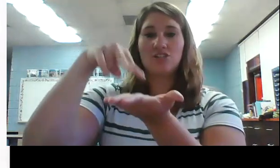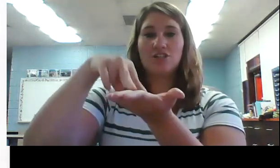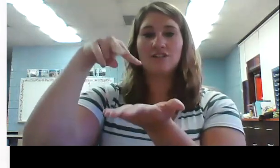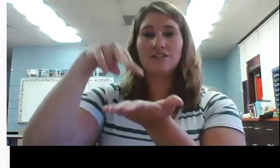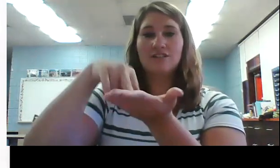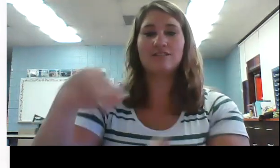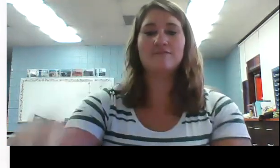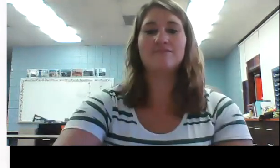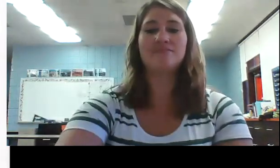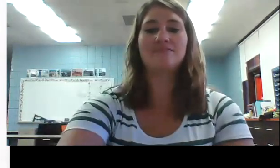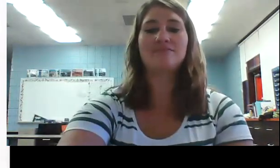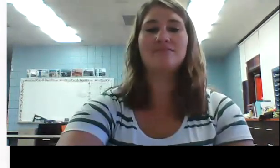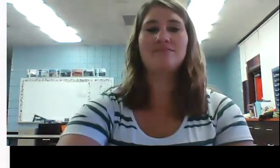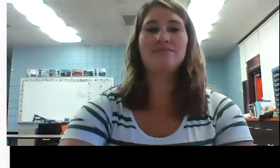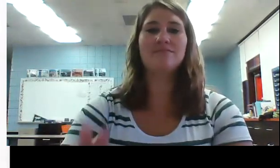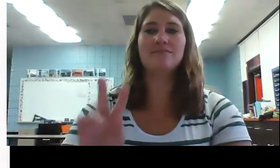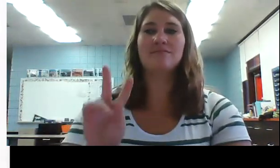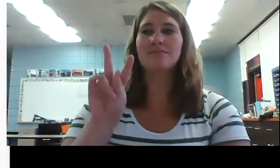says,